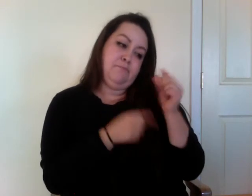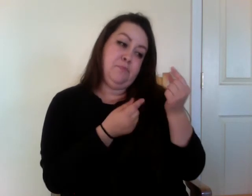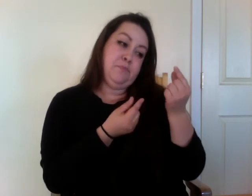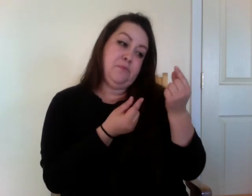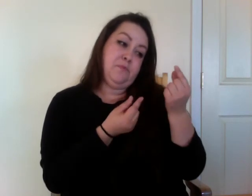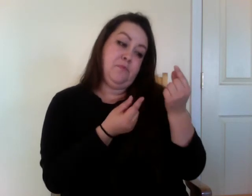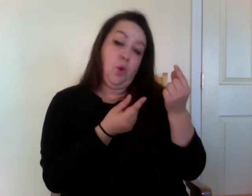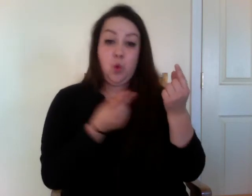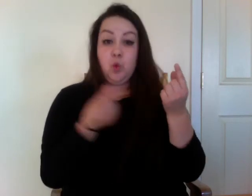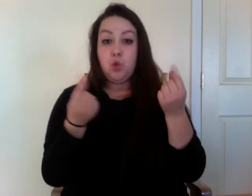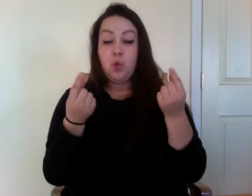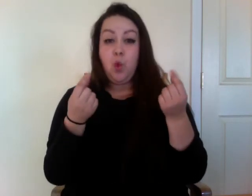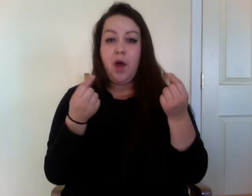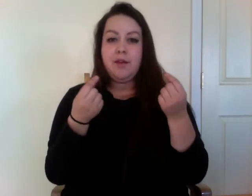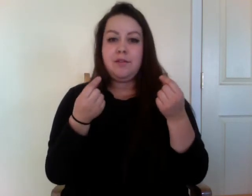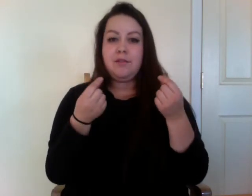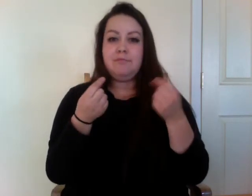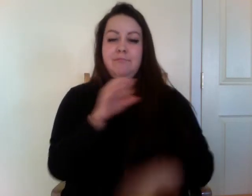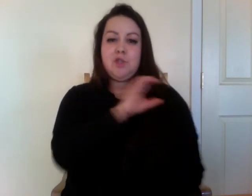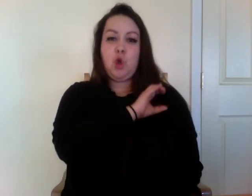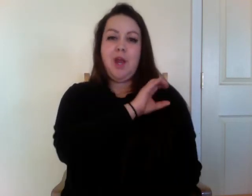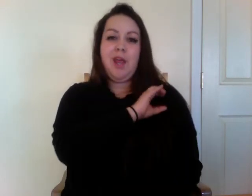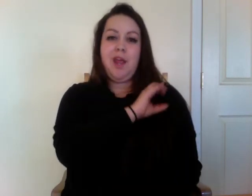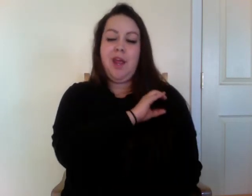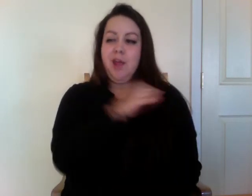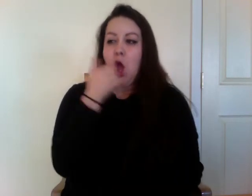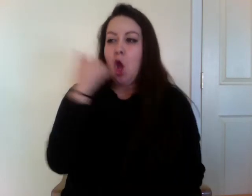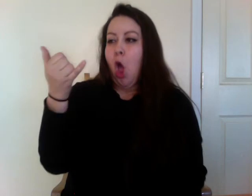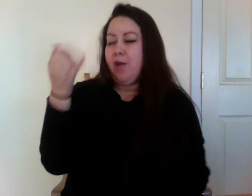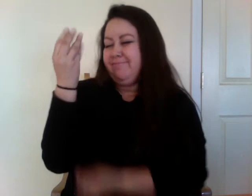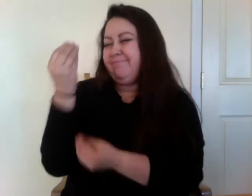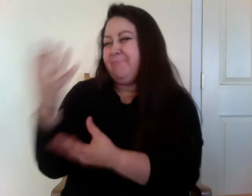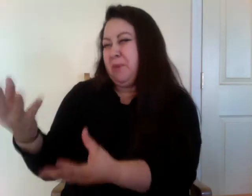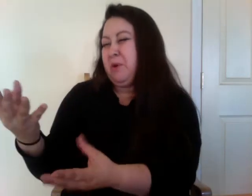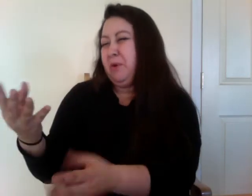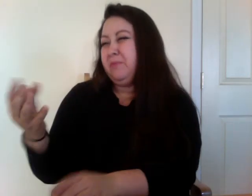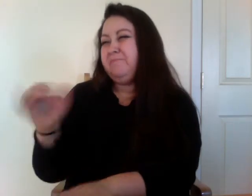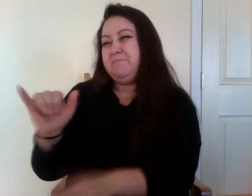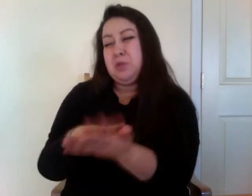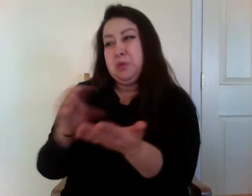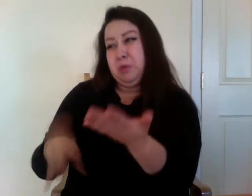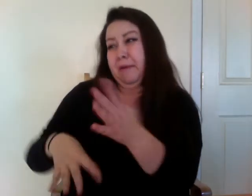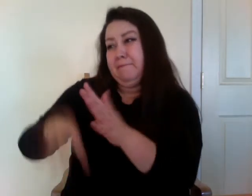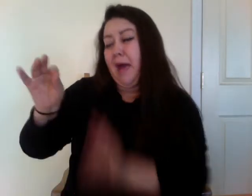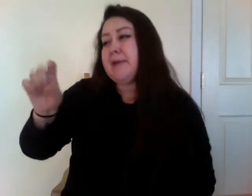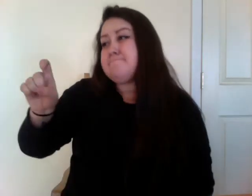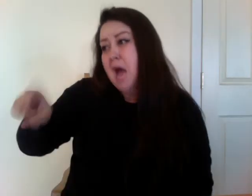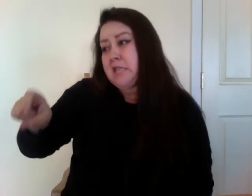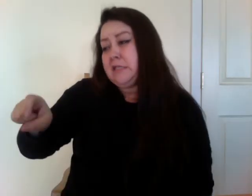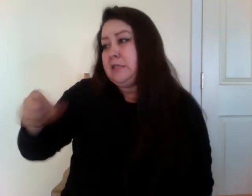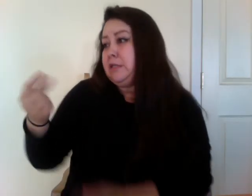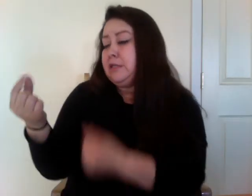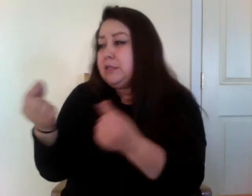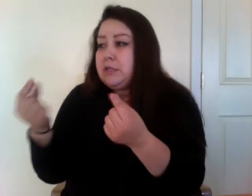police, let them know that there is a situation where we need to pull a student from a course or notify a student that there is a family